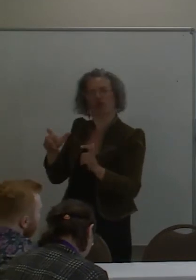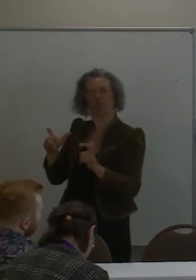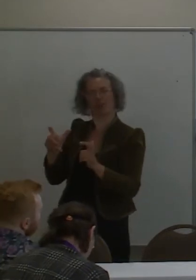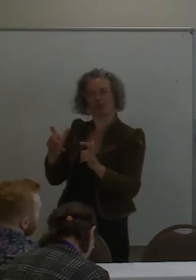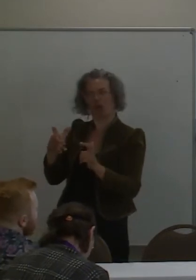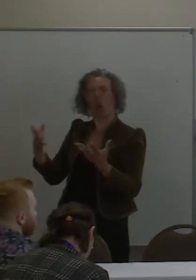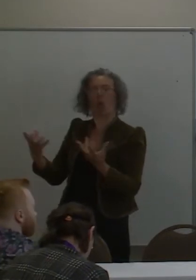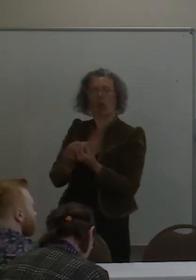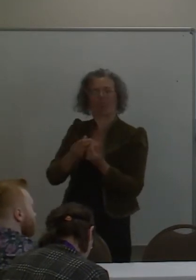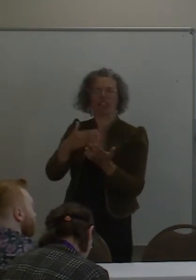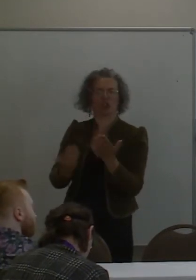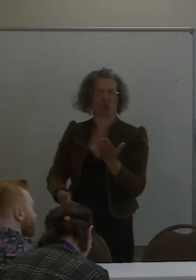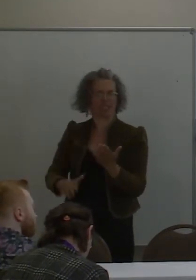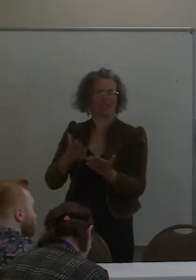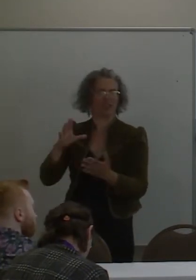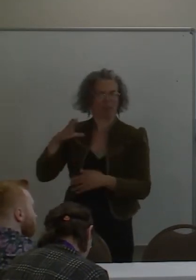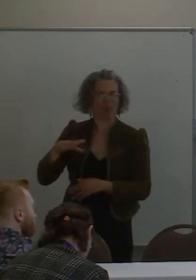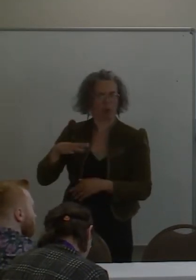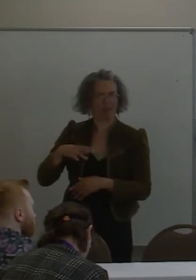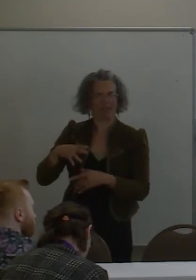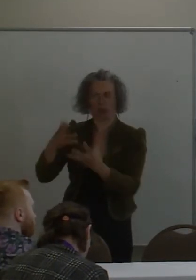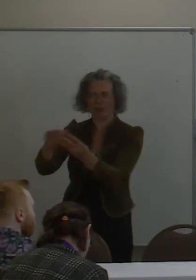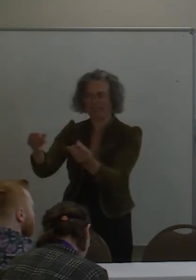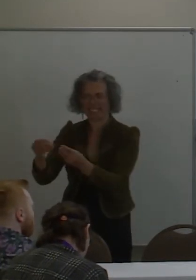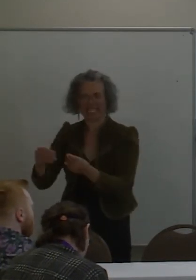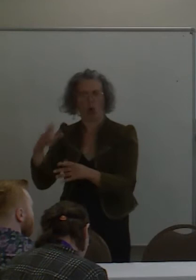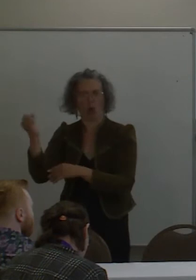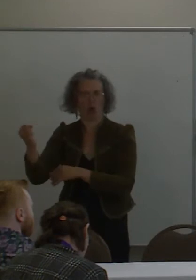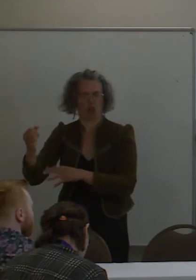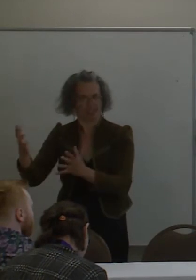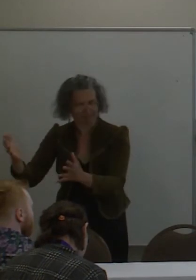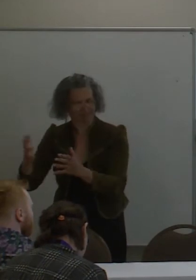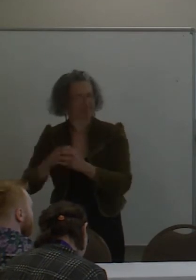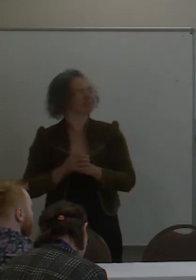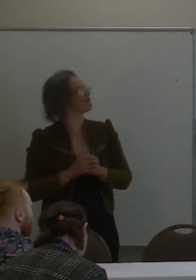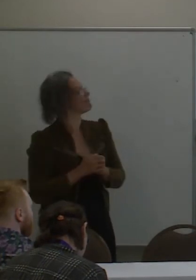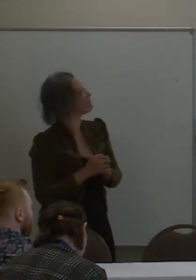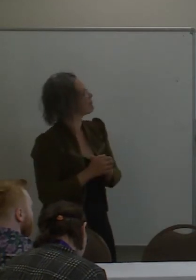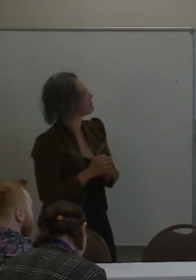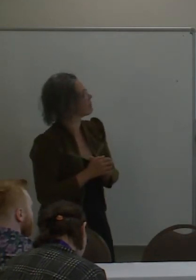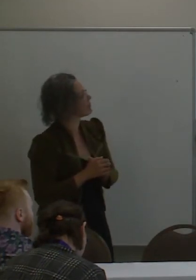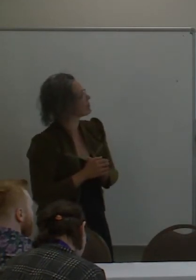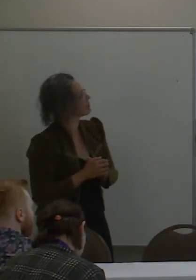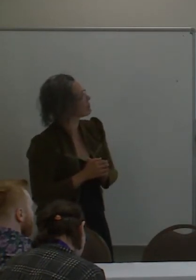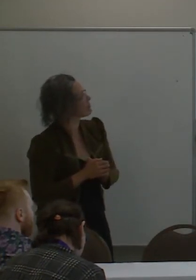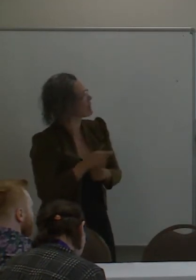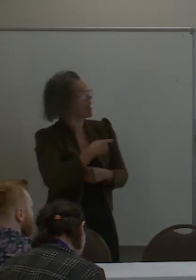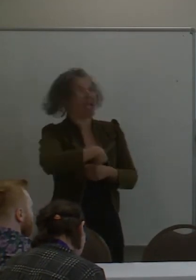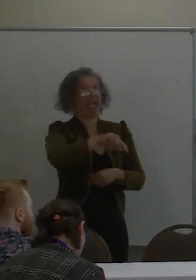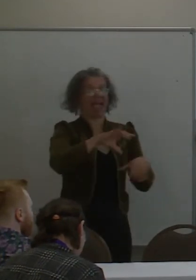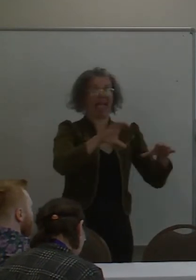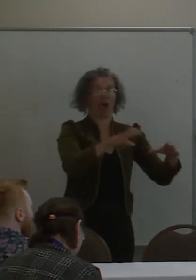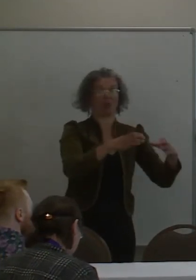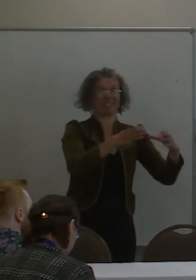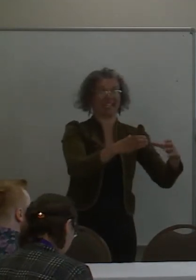So if you've got computer or phone, you can have a look at it. So you can see that we're the smallest of the 3 teams. So